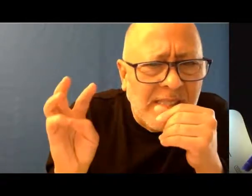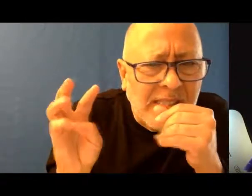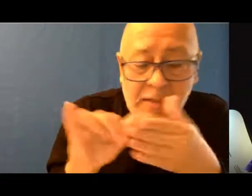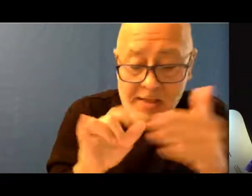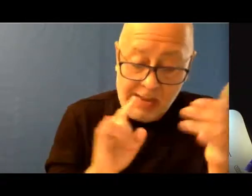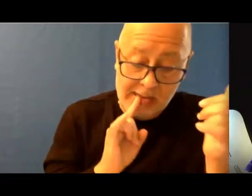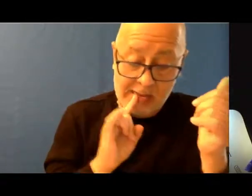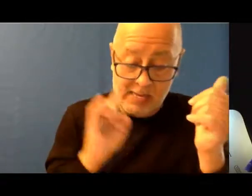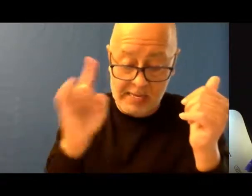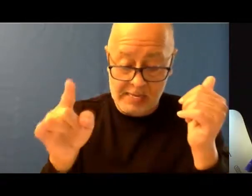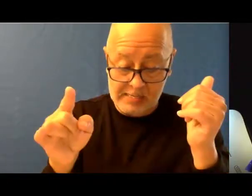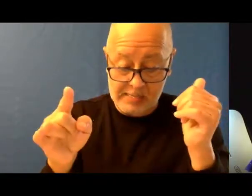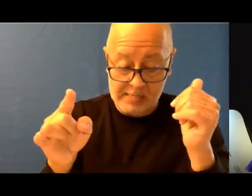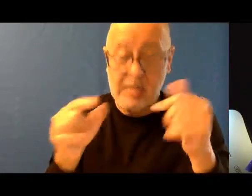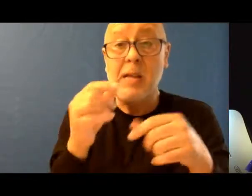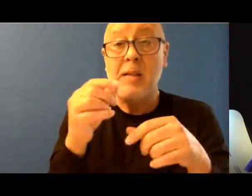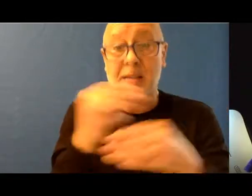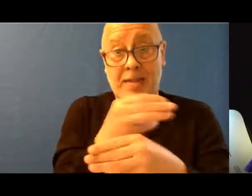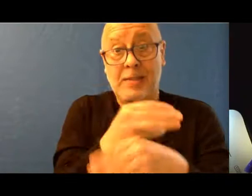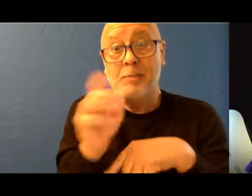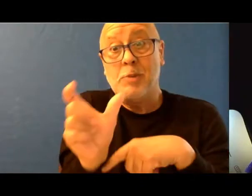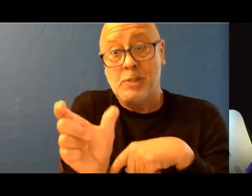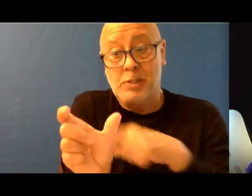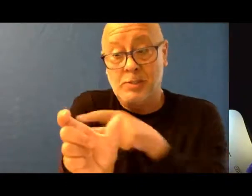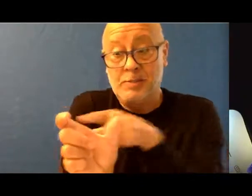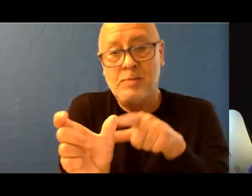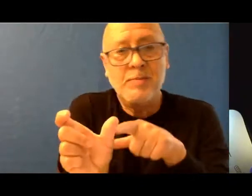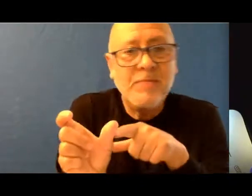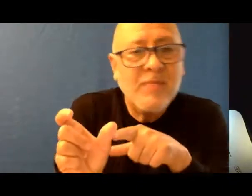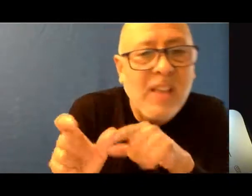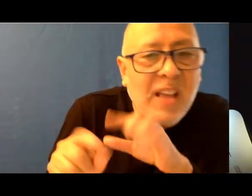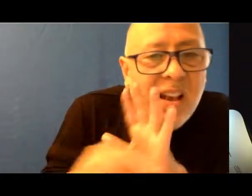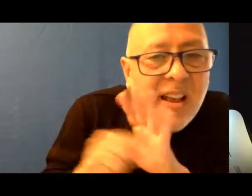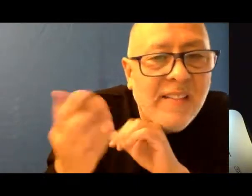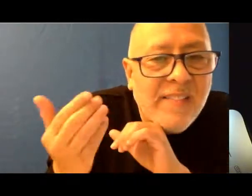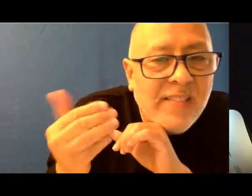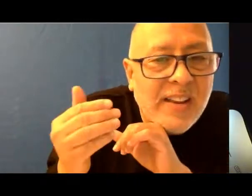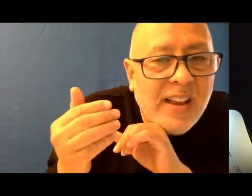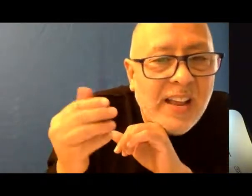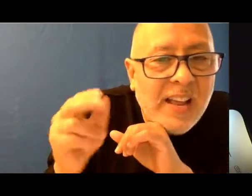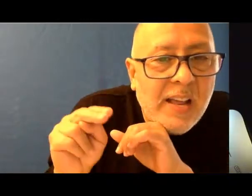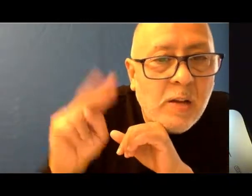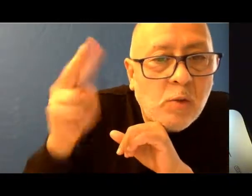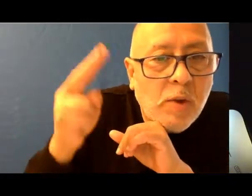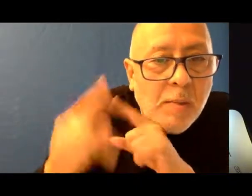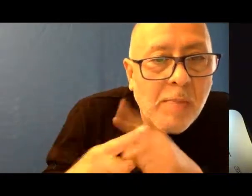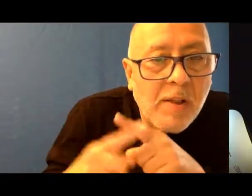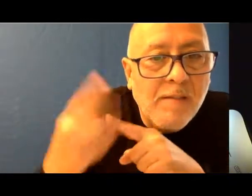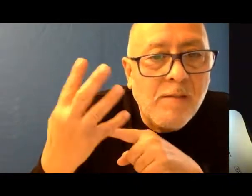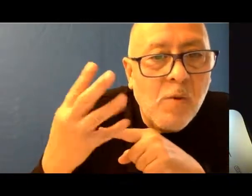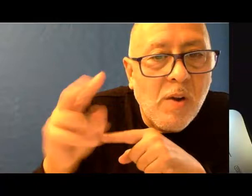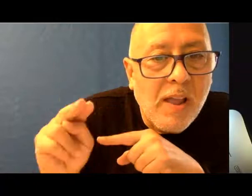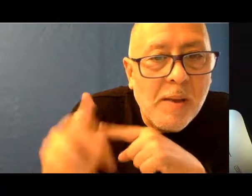expression, negative 15n squared plus 4n